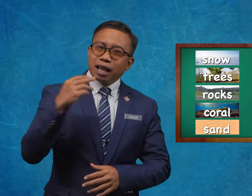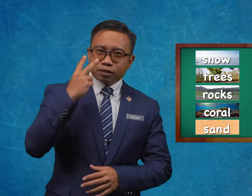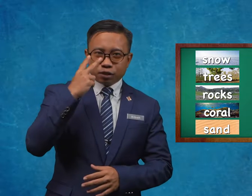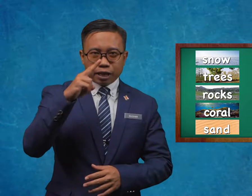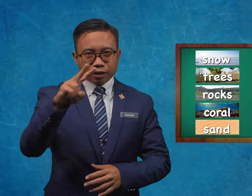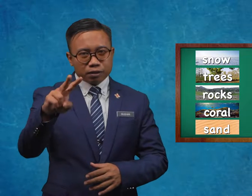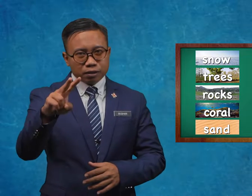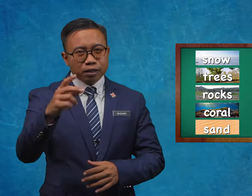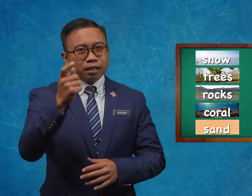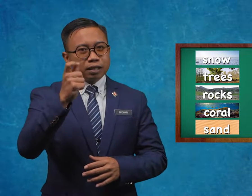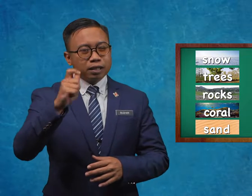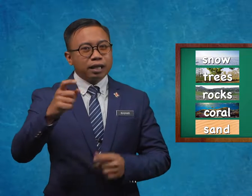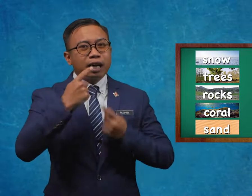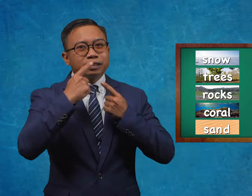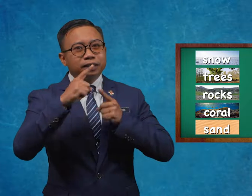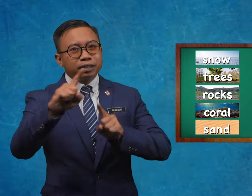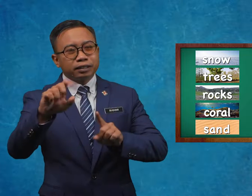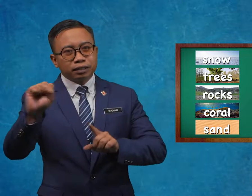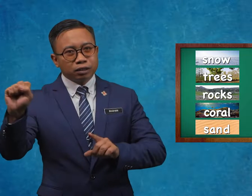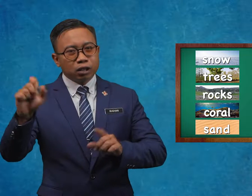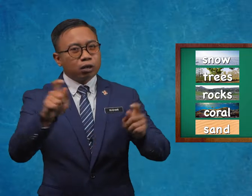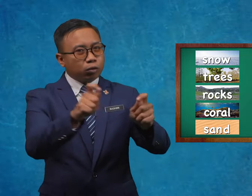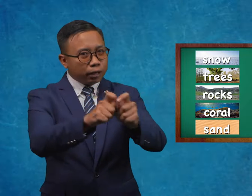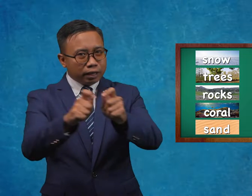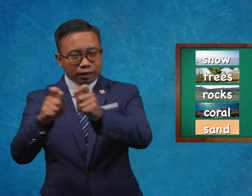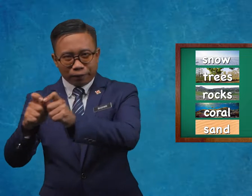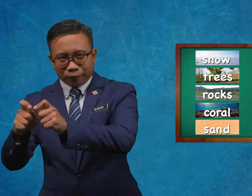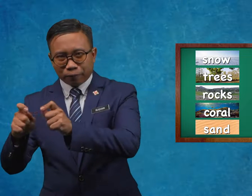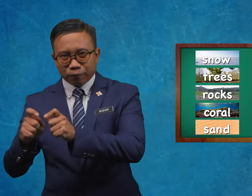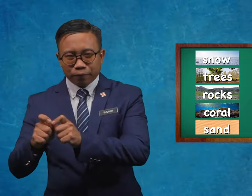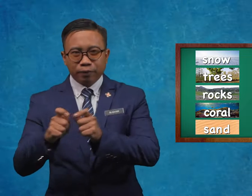Let's check the answers together.